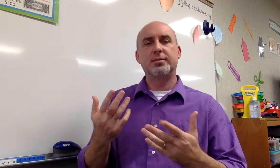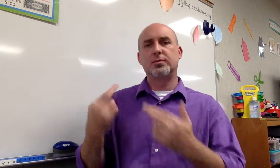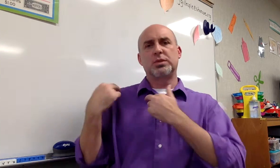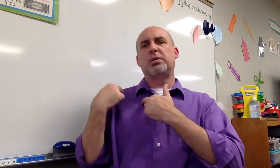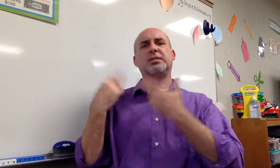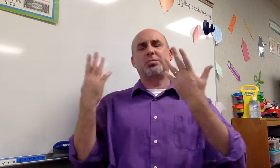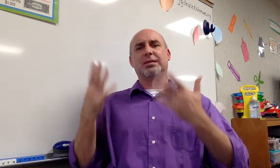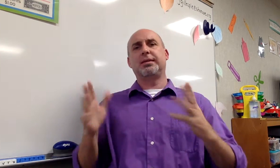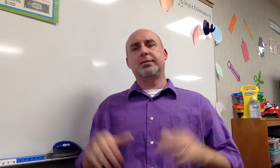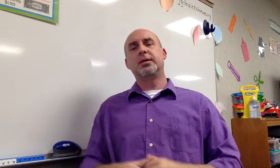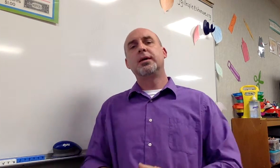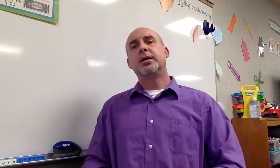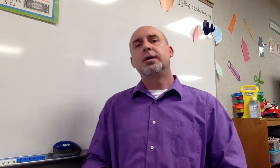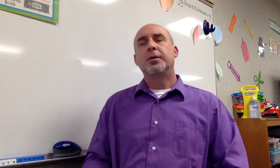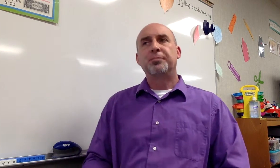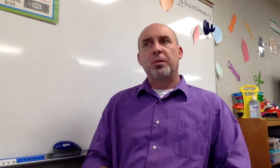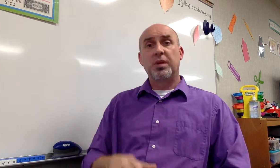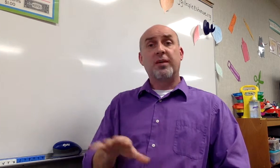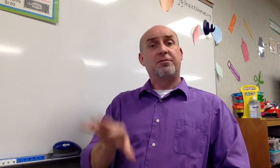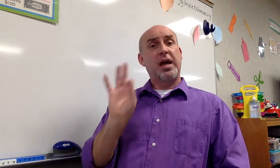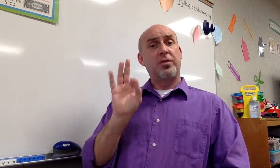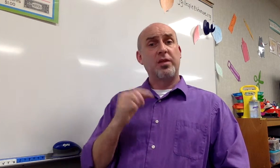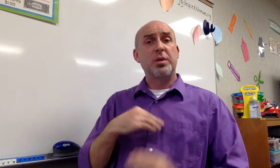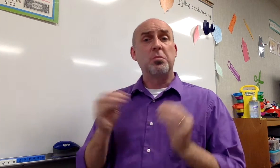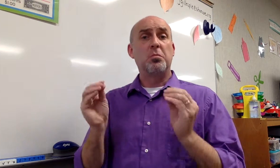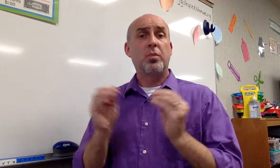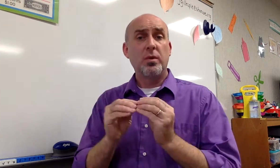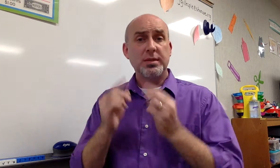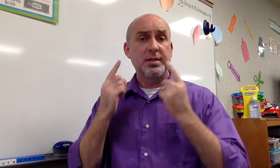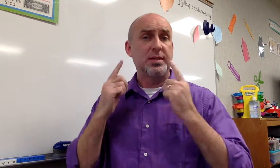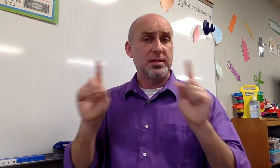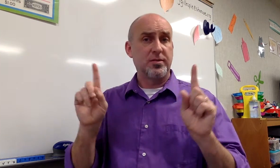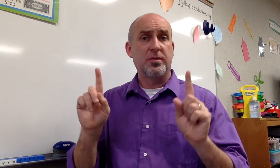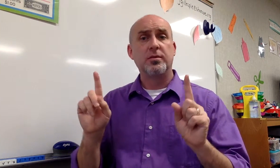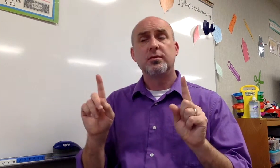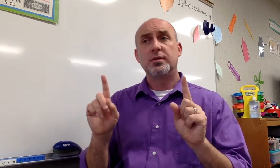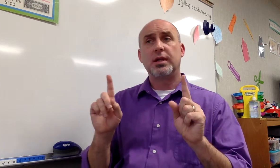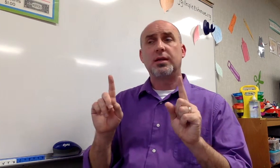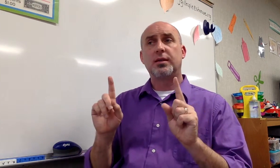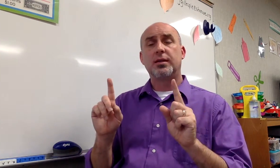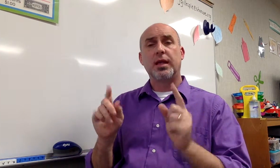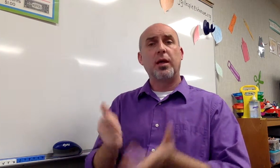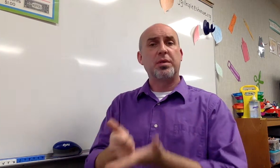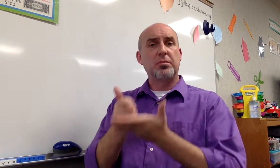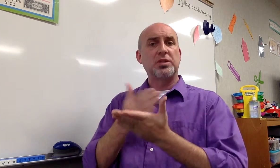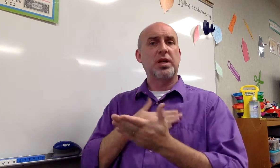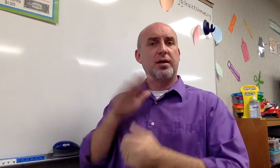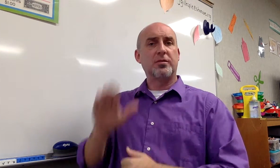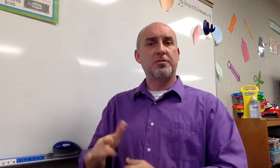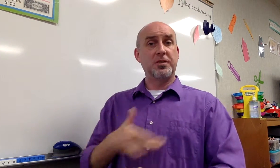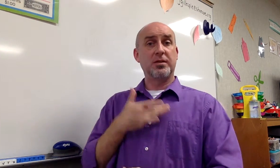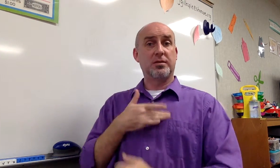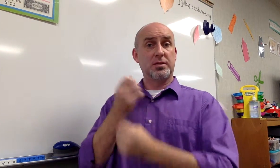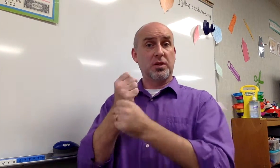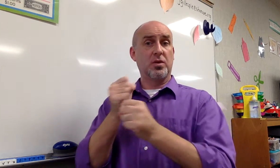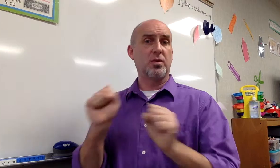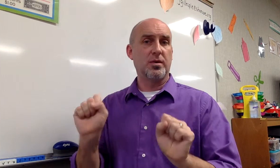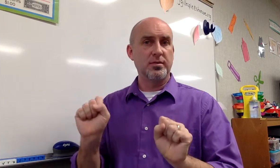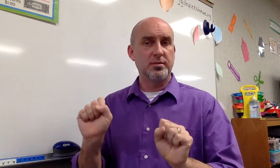a responsibility. But I have found that I've been more successful in helping my child feel secure